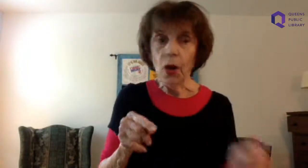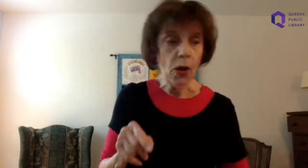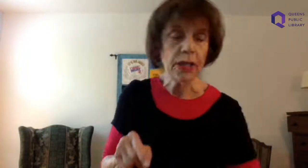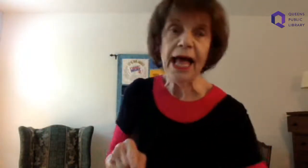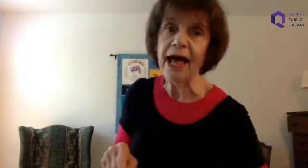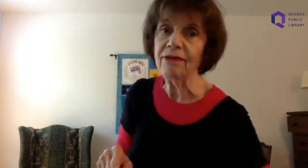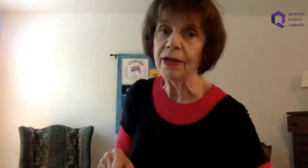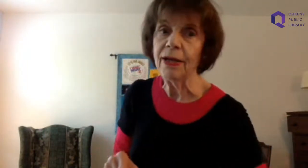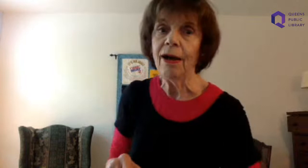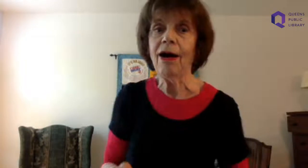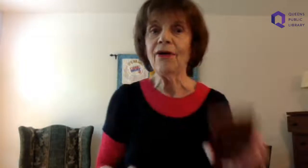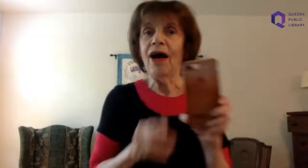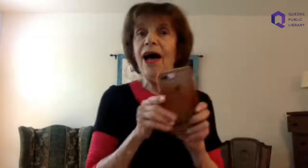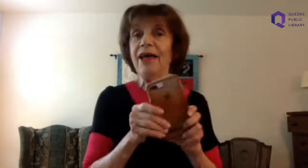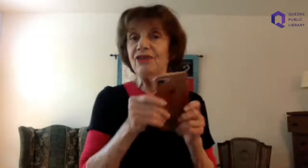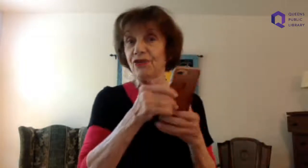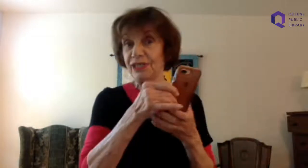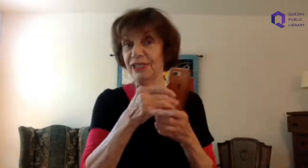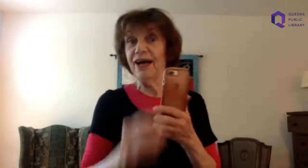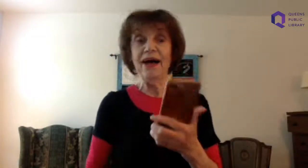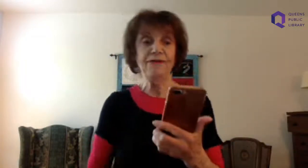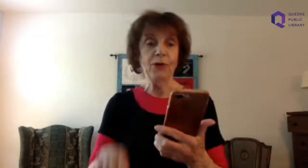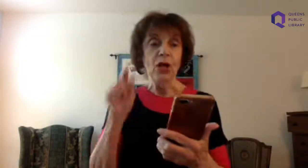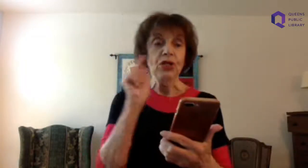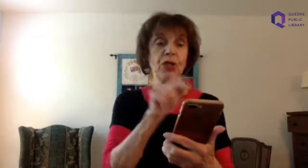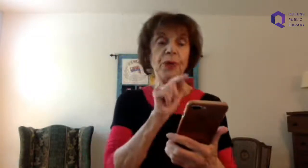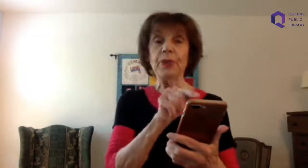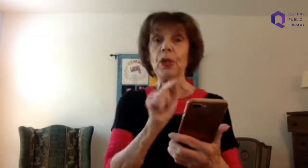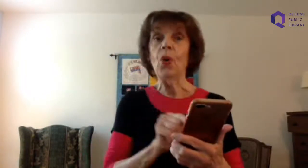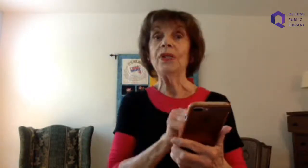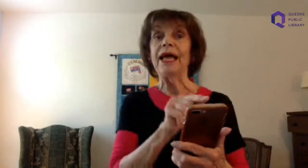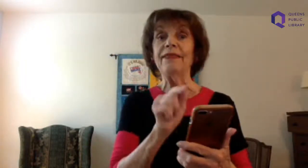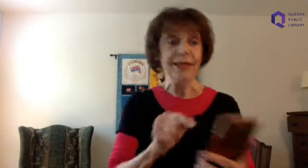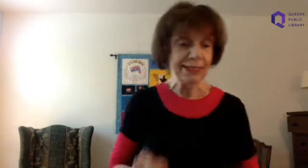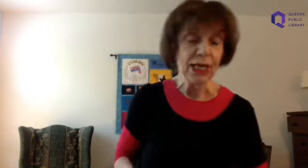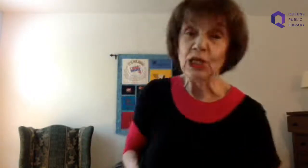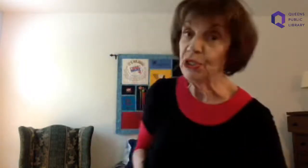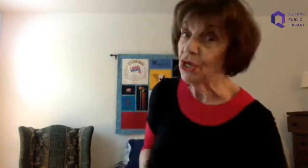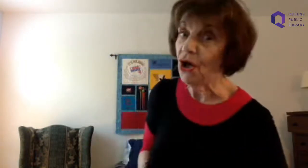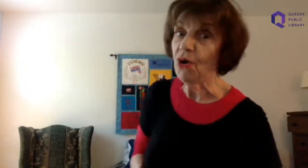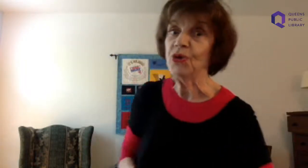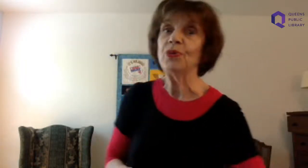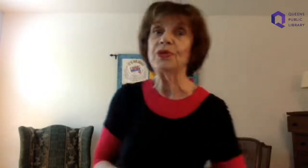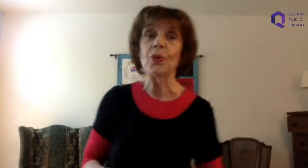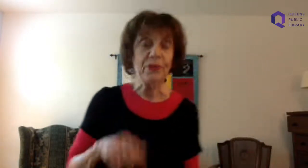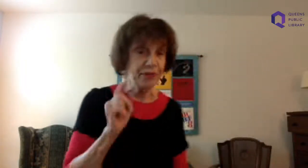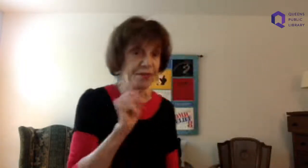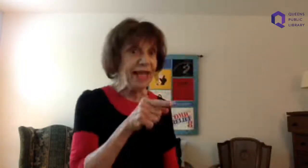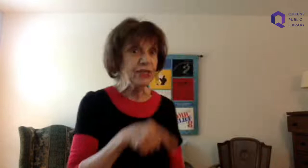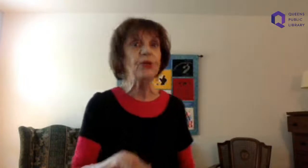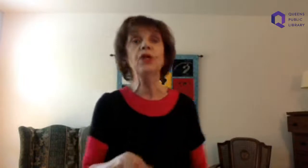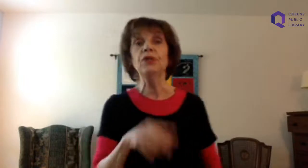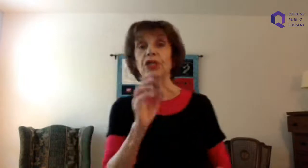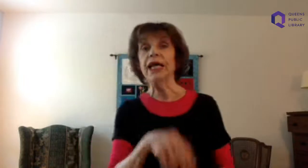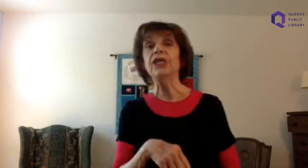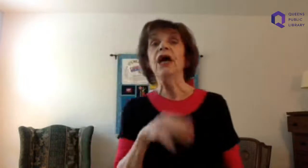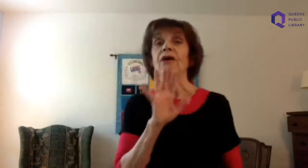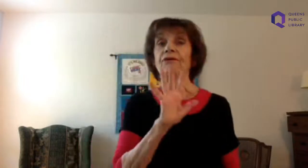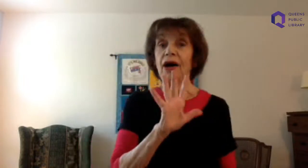all have our trusty iPhone. So we would call like this. So that song you would change.